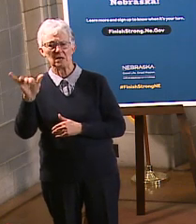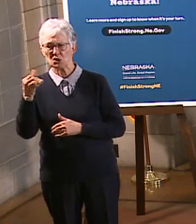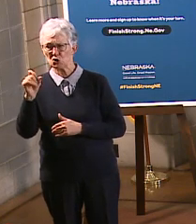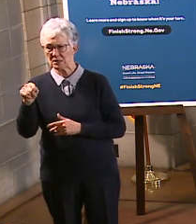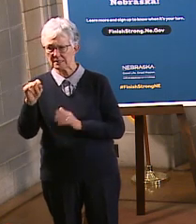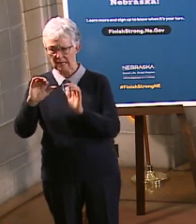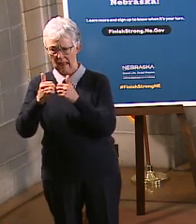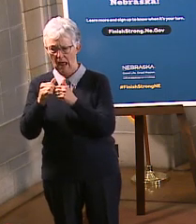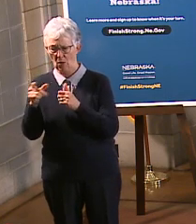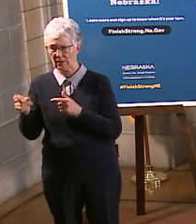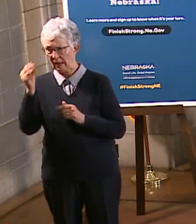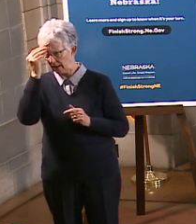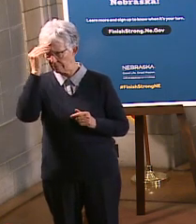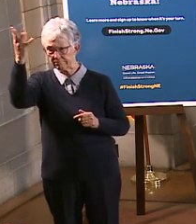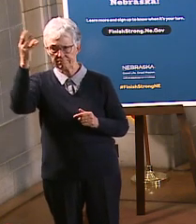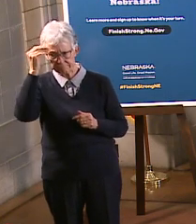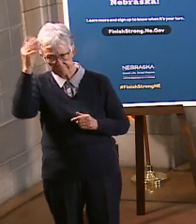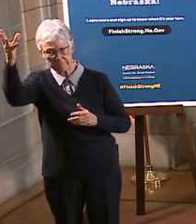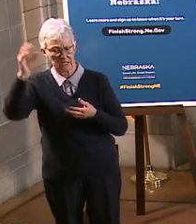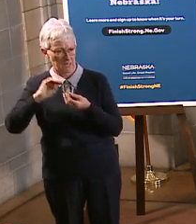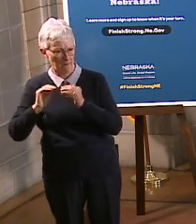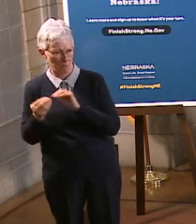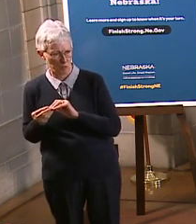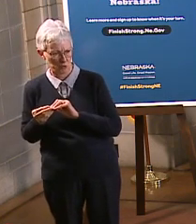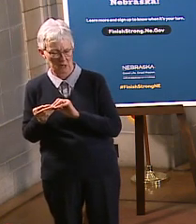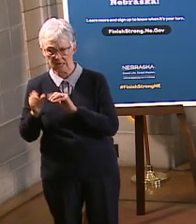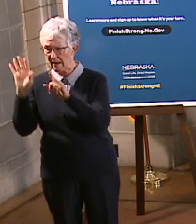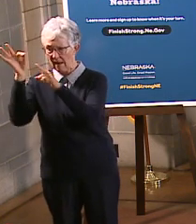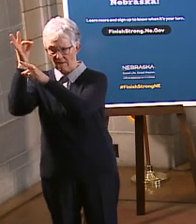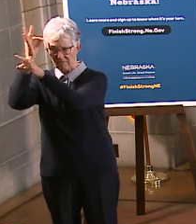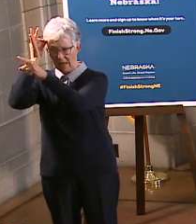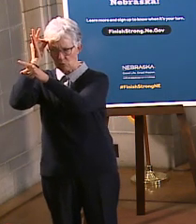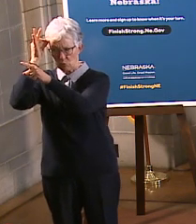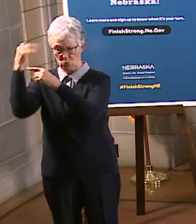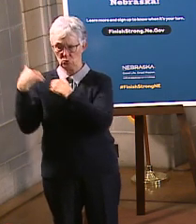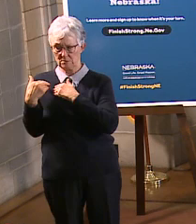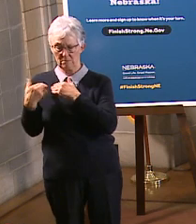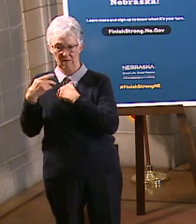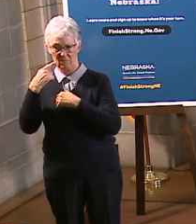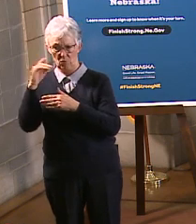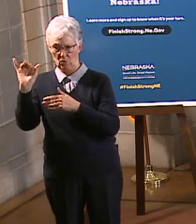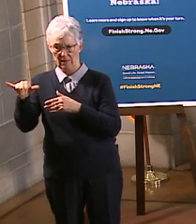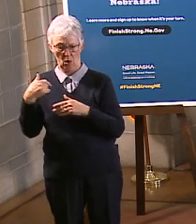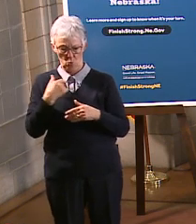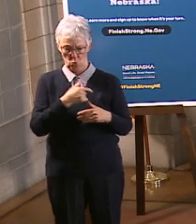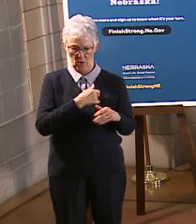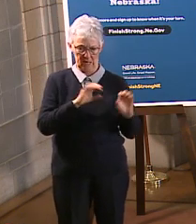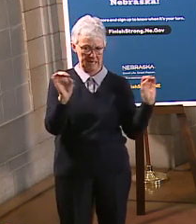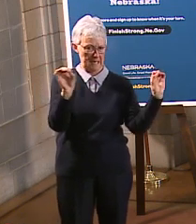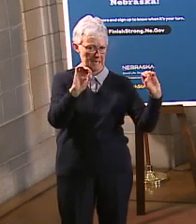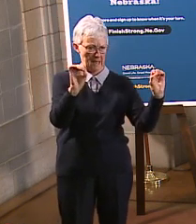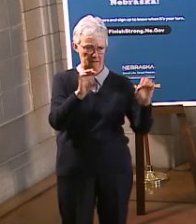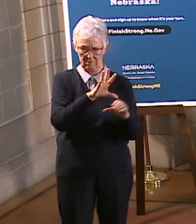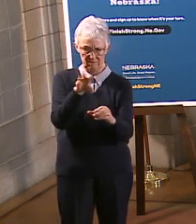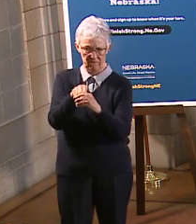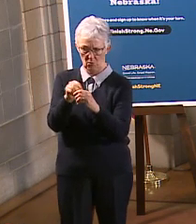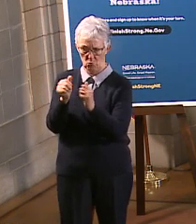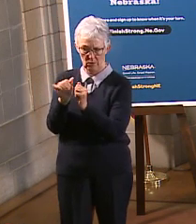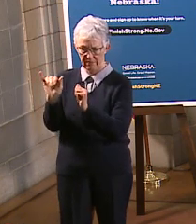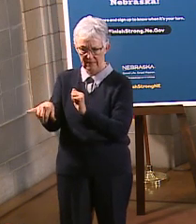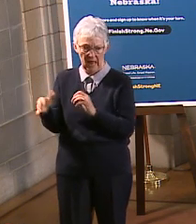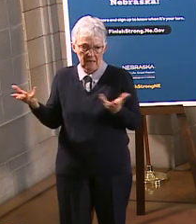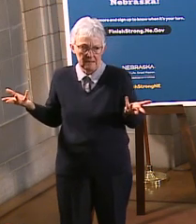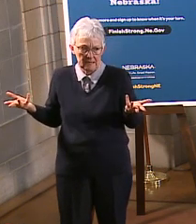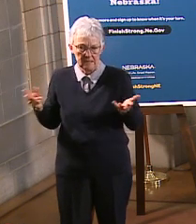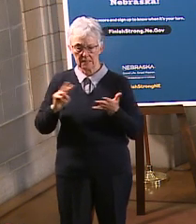government is in charge of those programs. We at the state are not receiving any of those vaccines. We don't have any control over it. And that means also